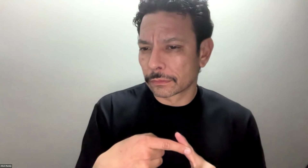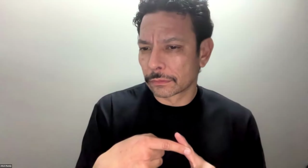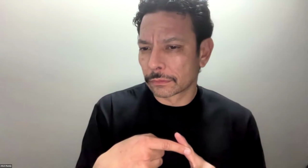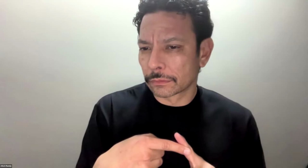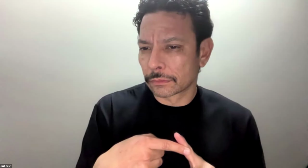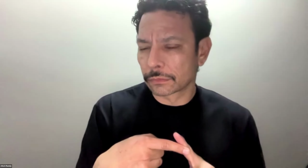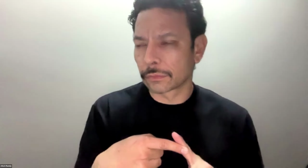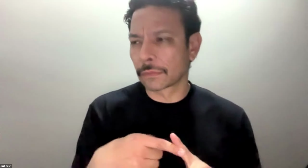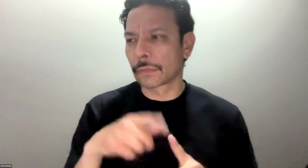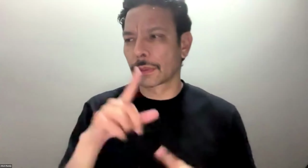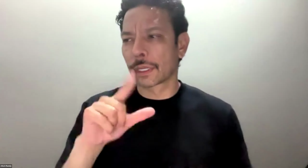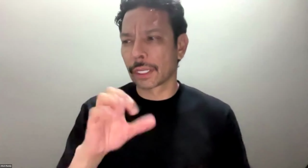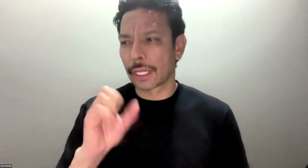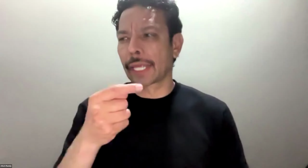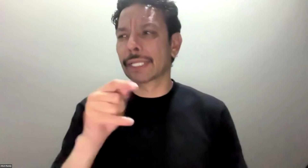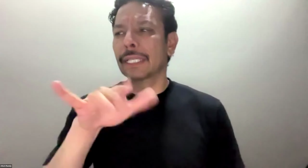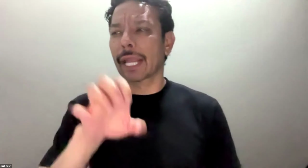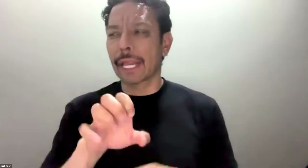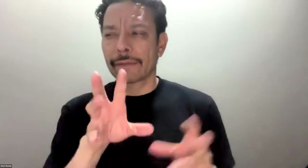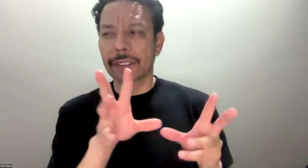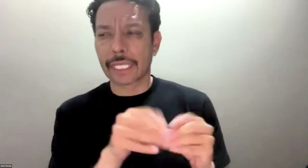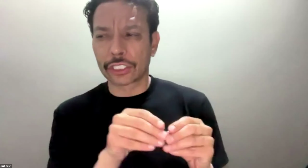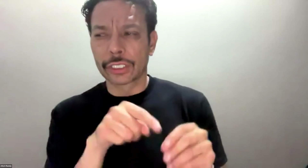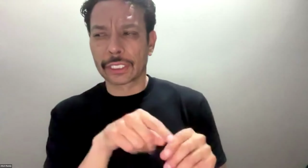session, the legislative session end?